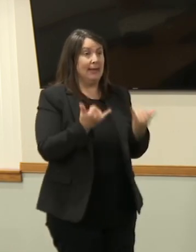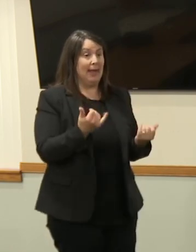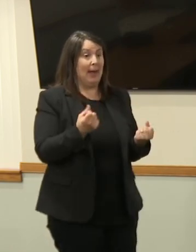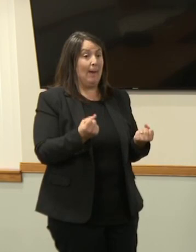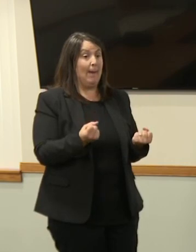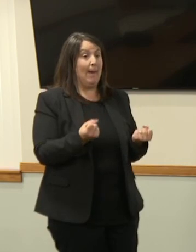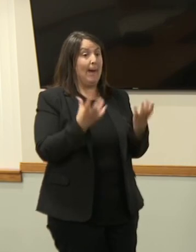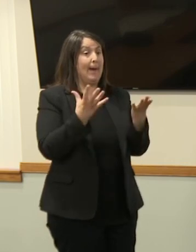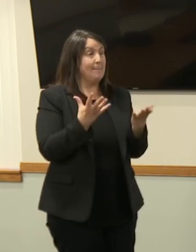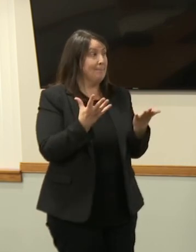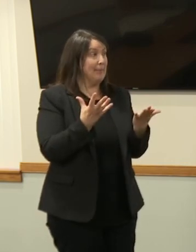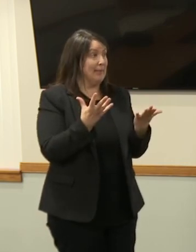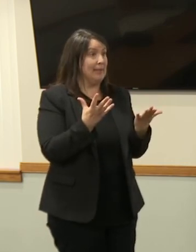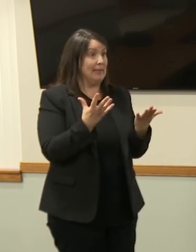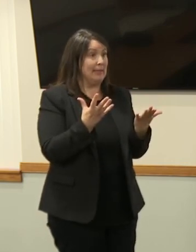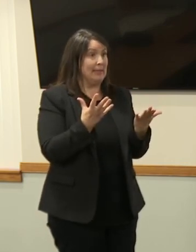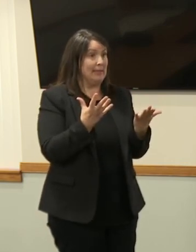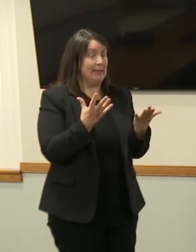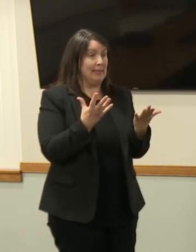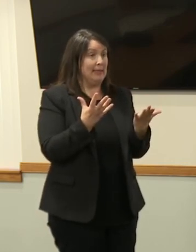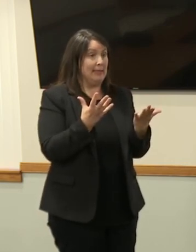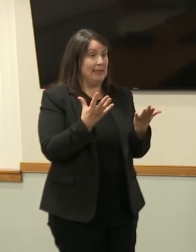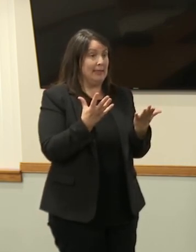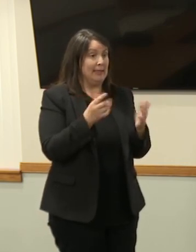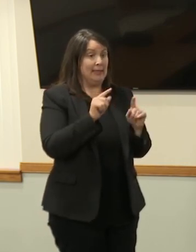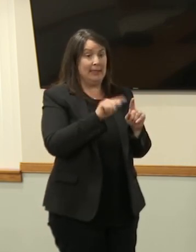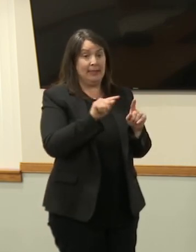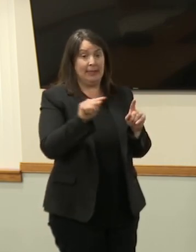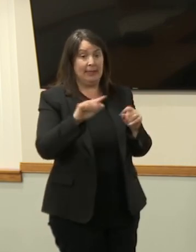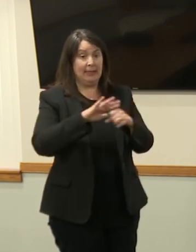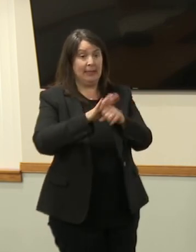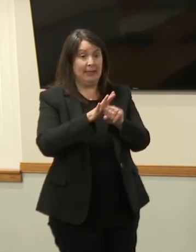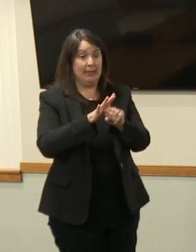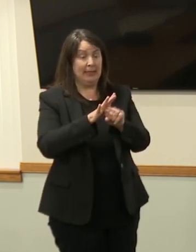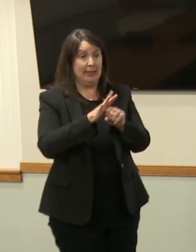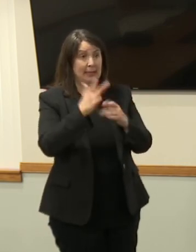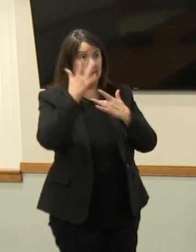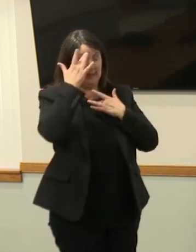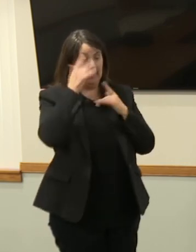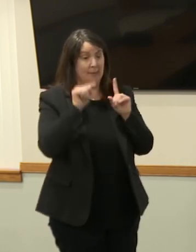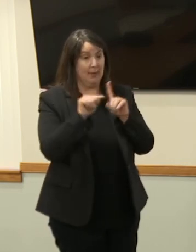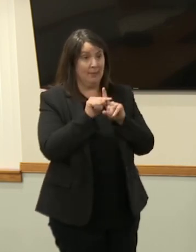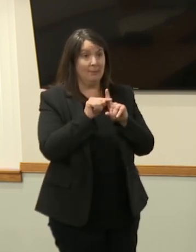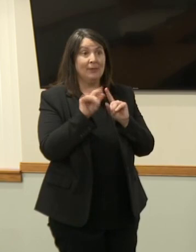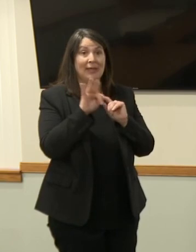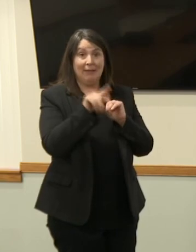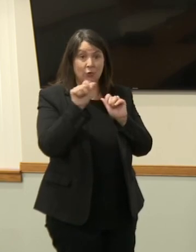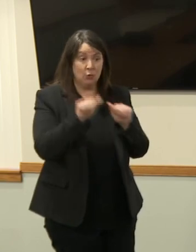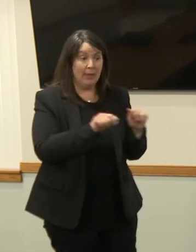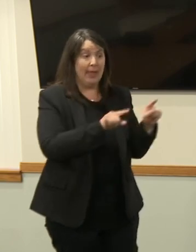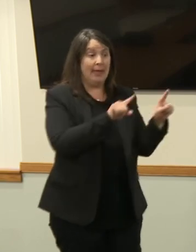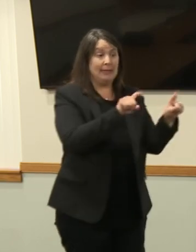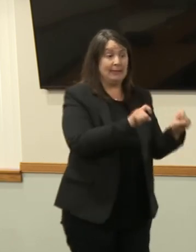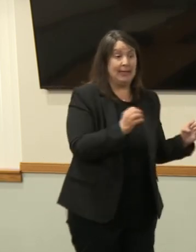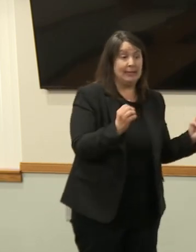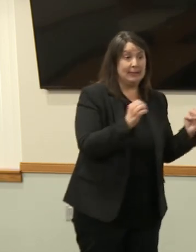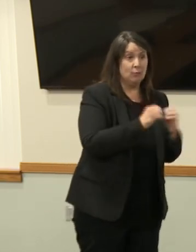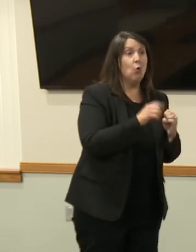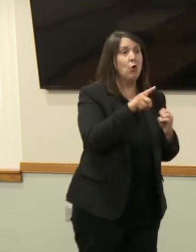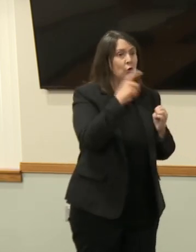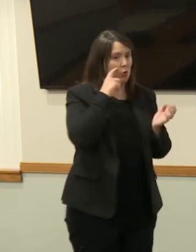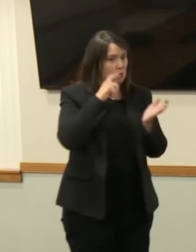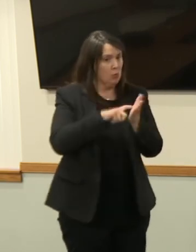to increased testing, yes, when you're able to test more people, you're going to identify more cases.